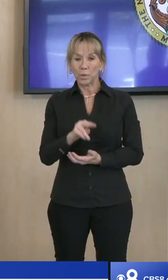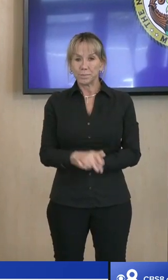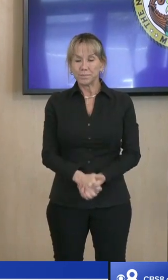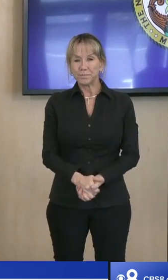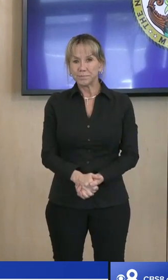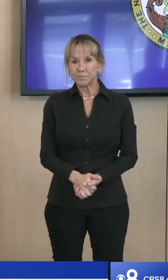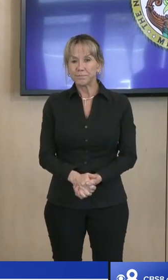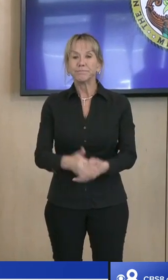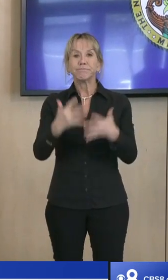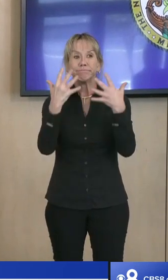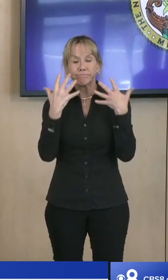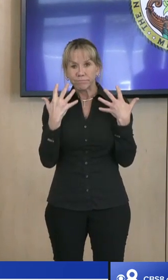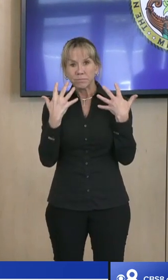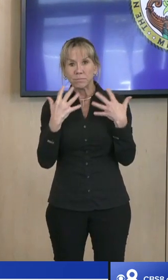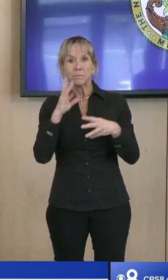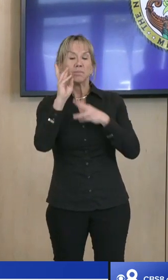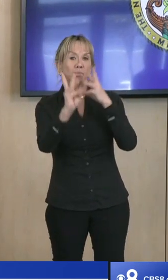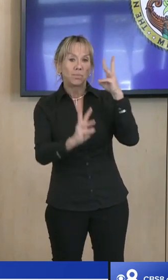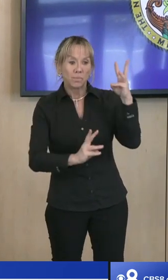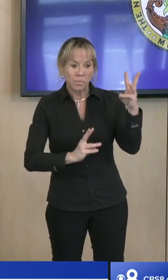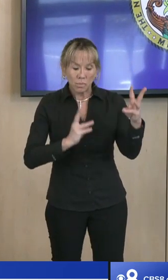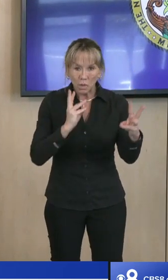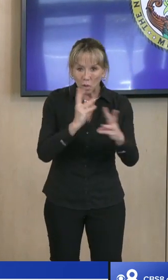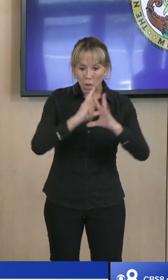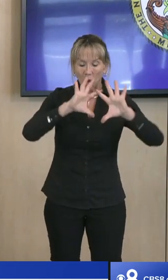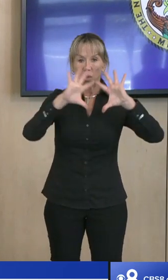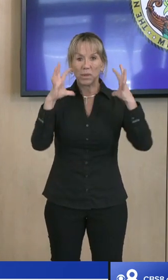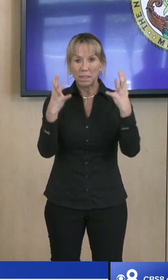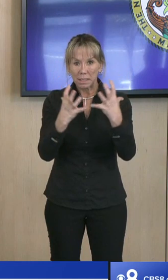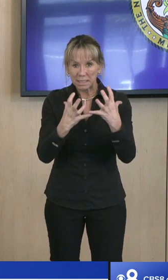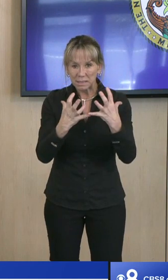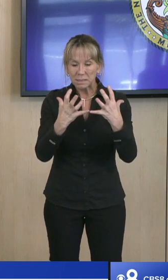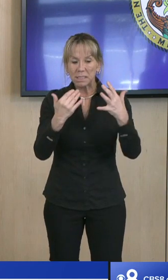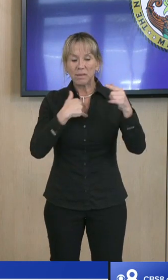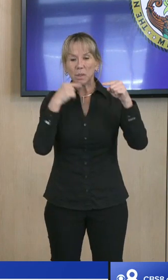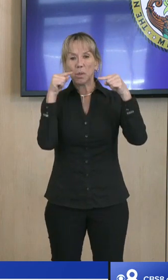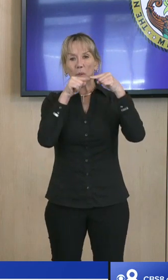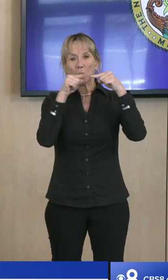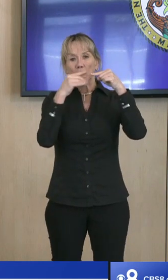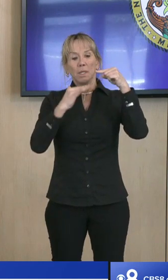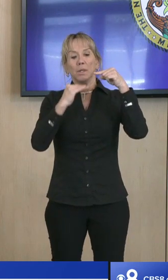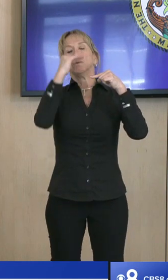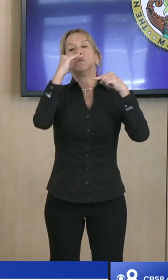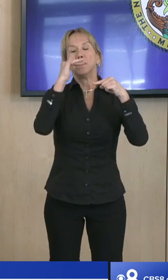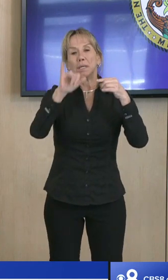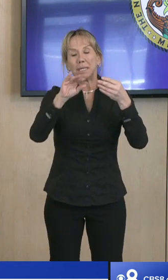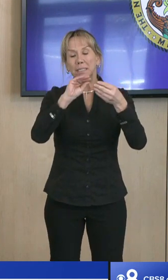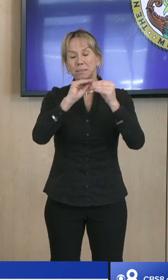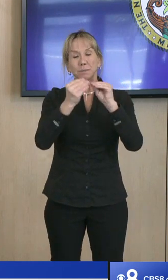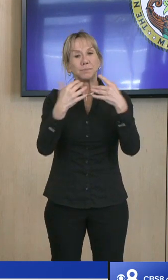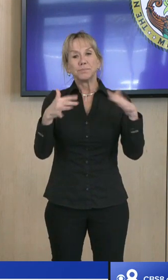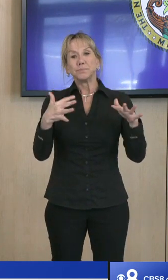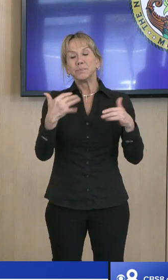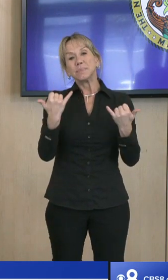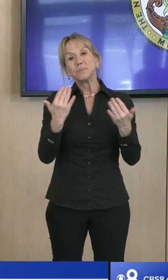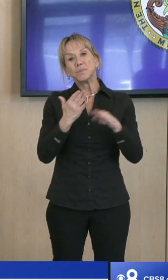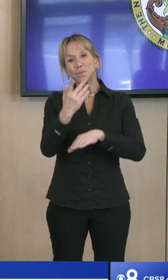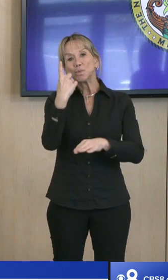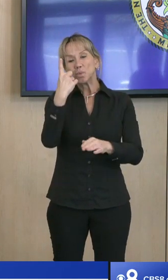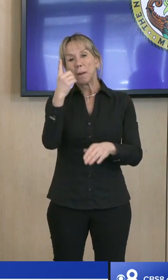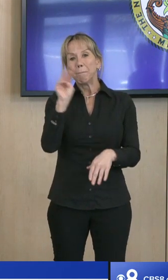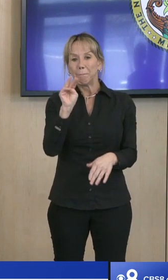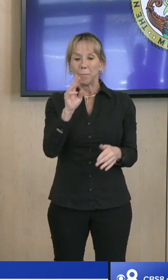Unfortunately, globally, we just passed a significant milestone. Over 1 million cases